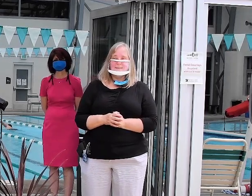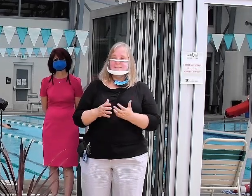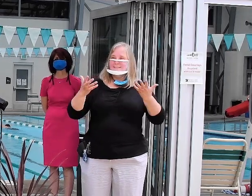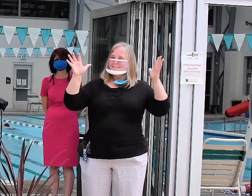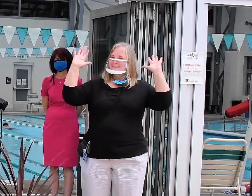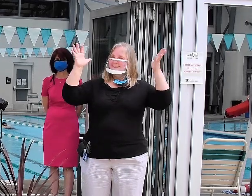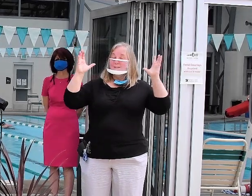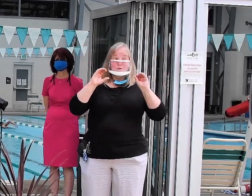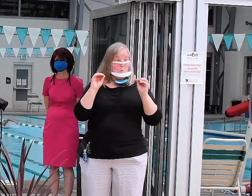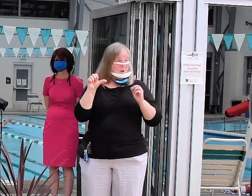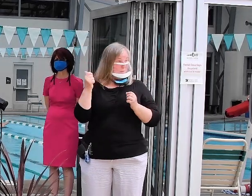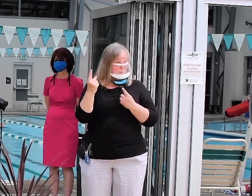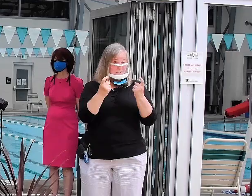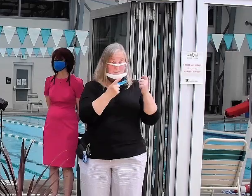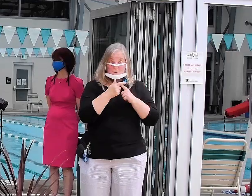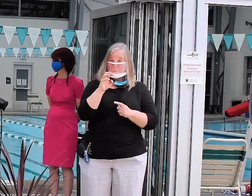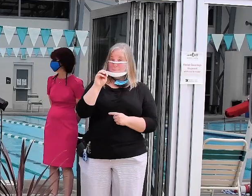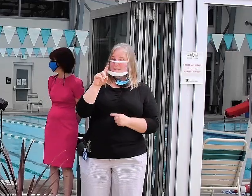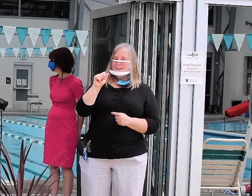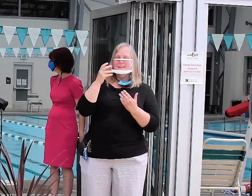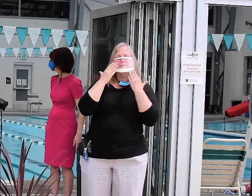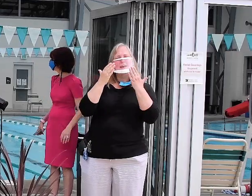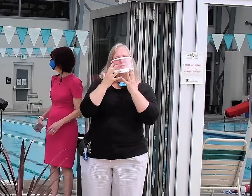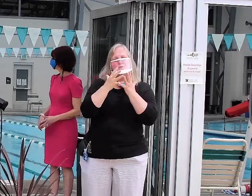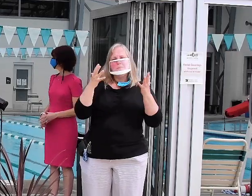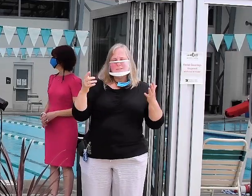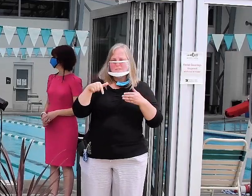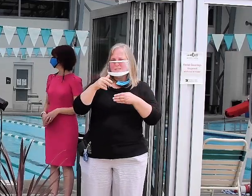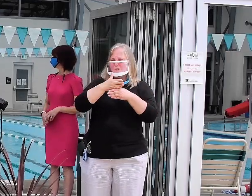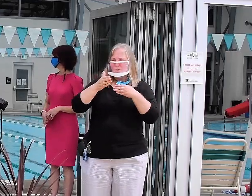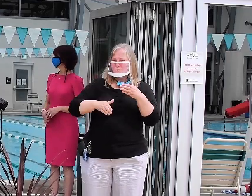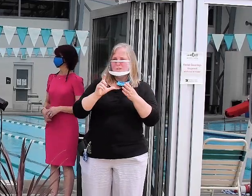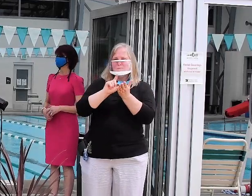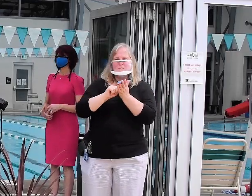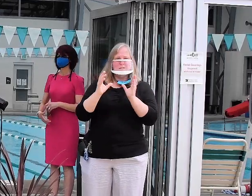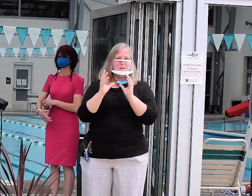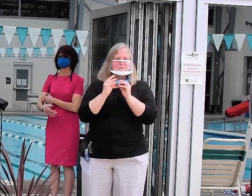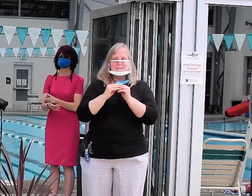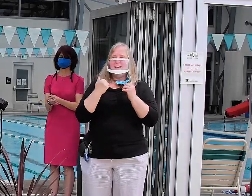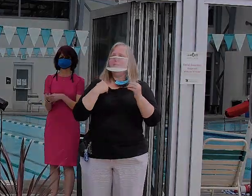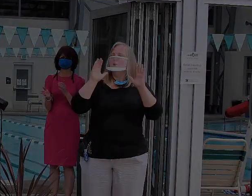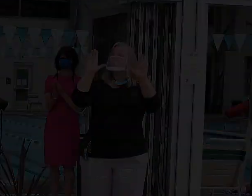All right, with no other questions from the media, thank you all so much. This concludes our press conference. Have a great day.